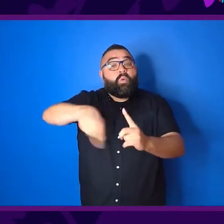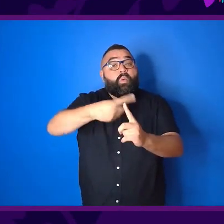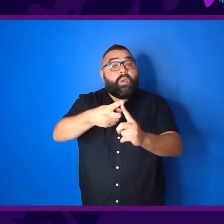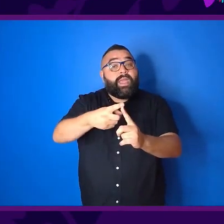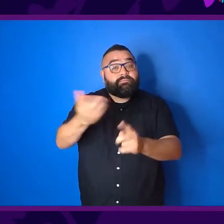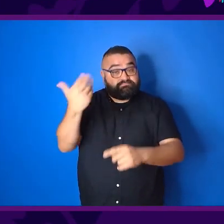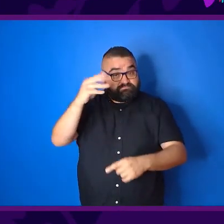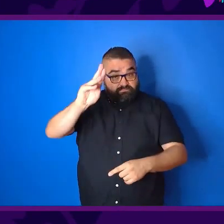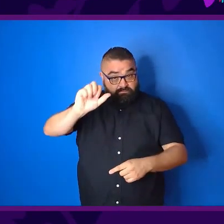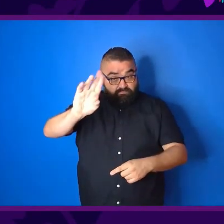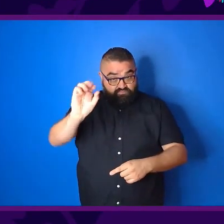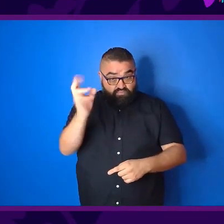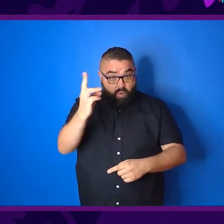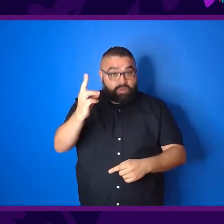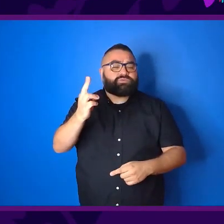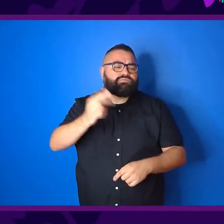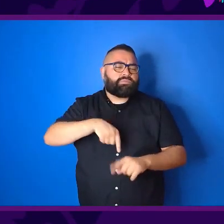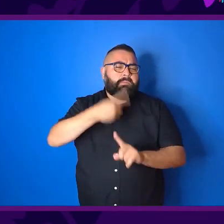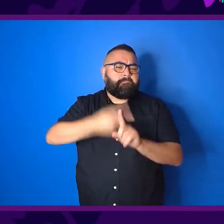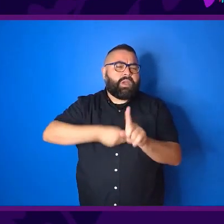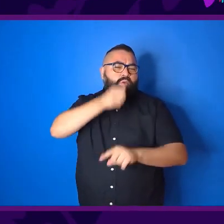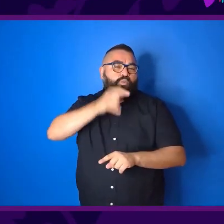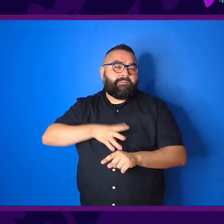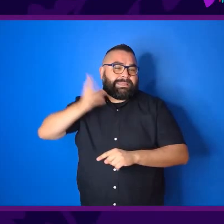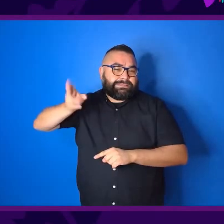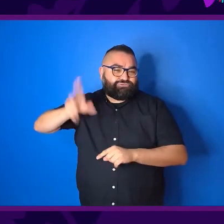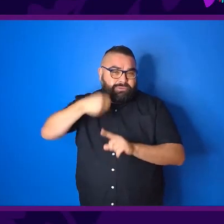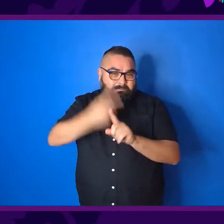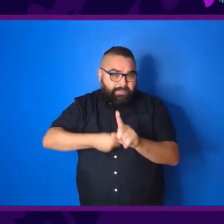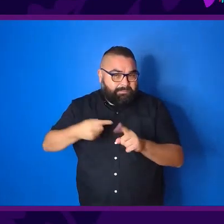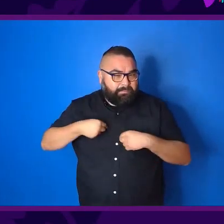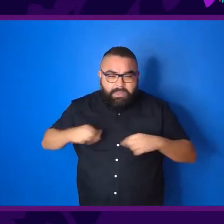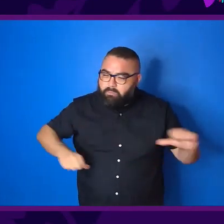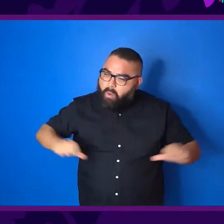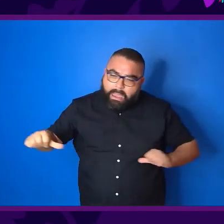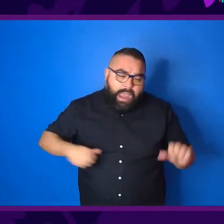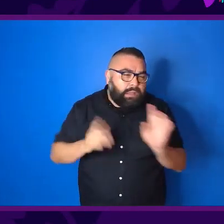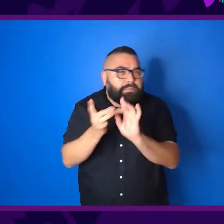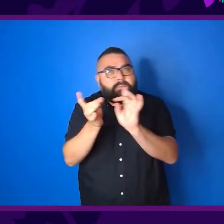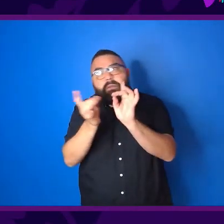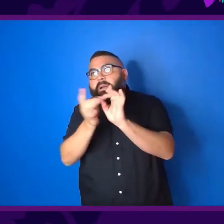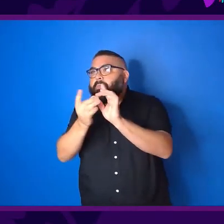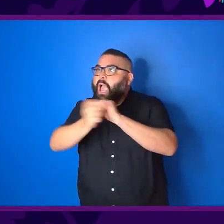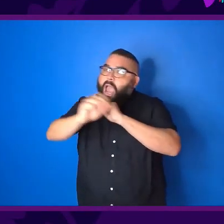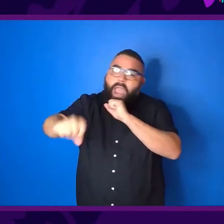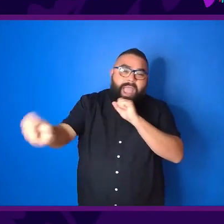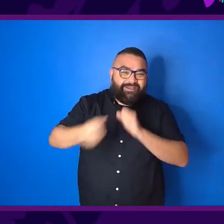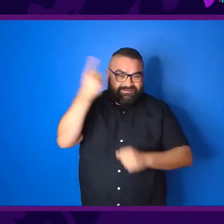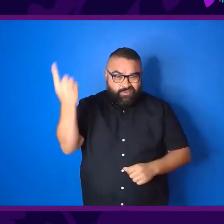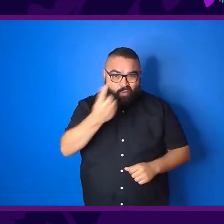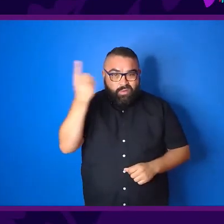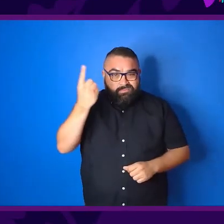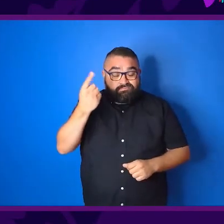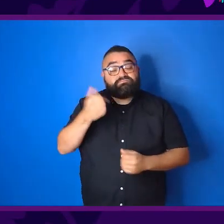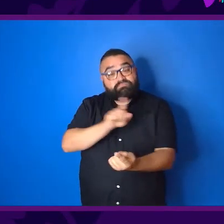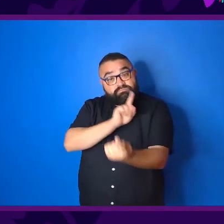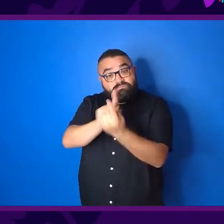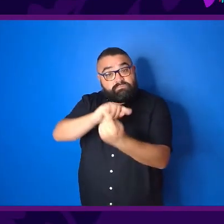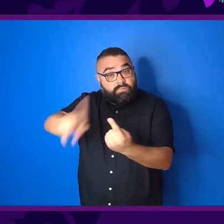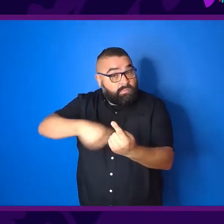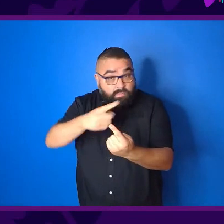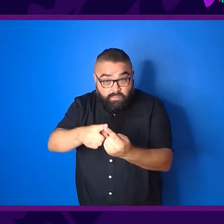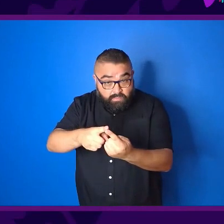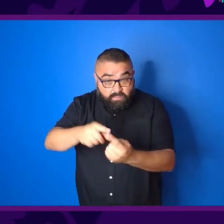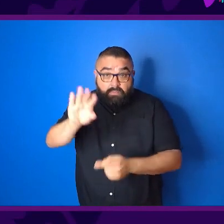Month. But I do brag about her all the time. Since the time I first met Dolores in the 1970s, I